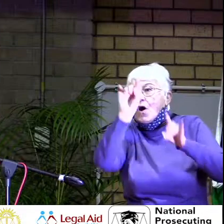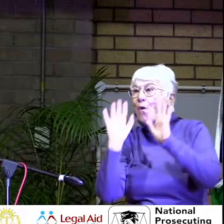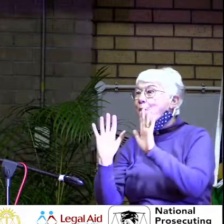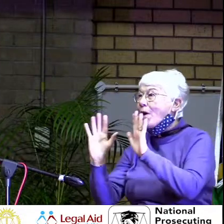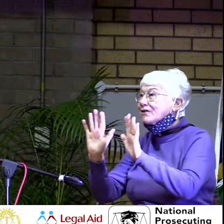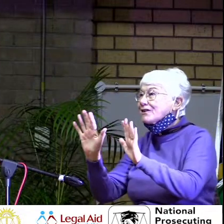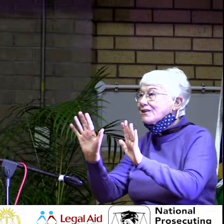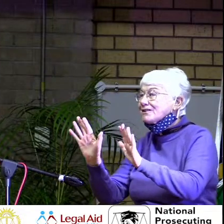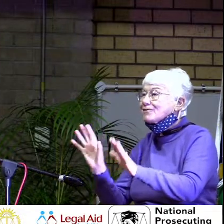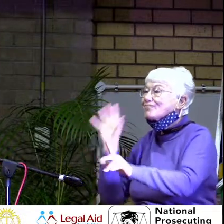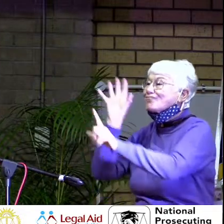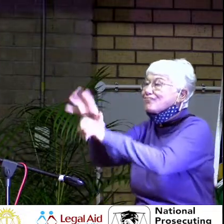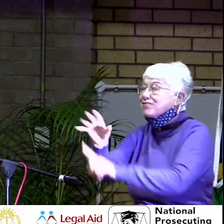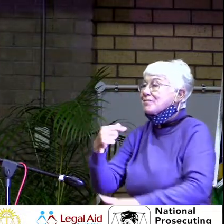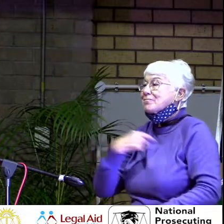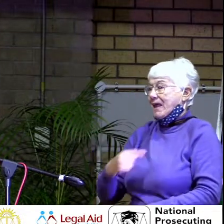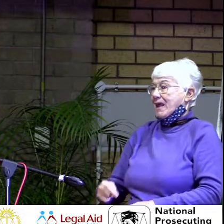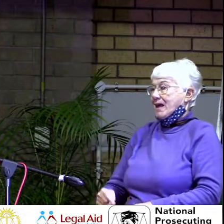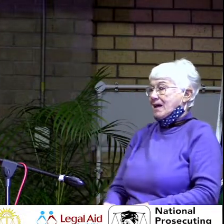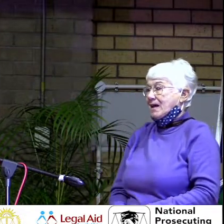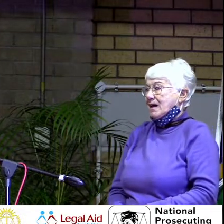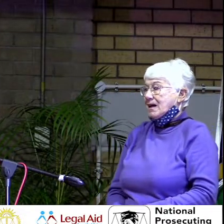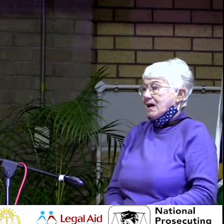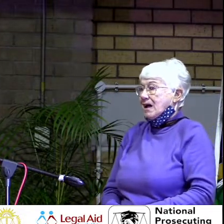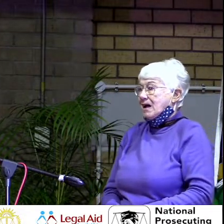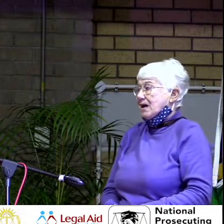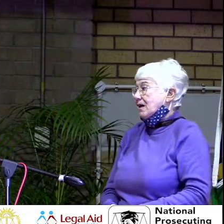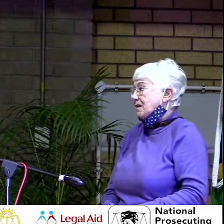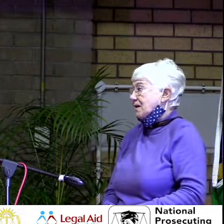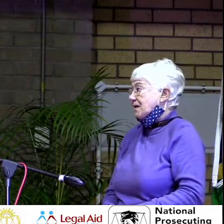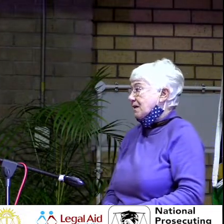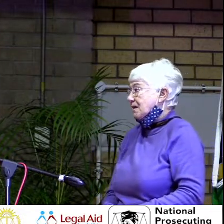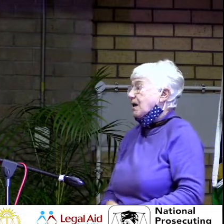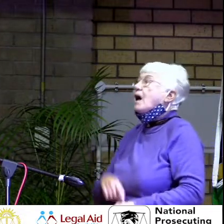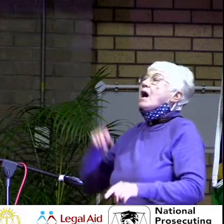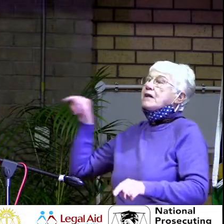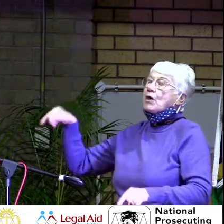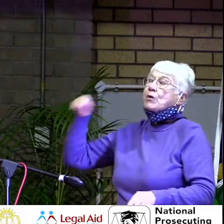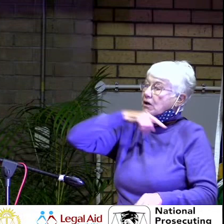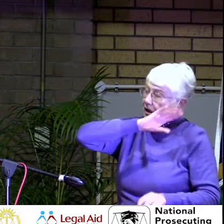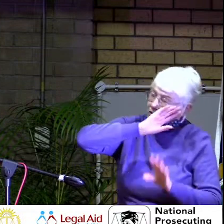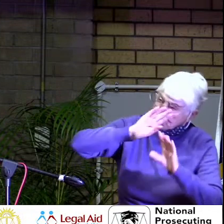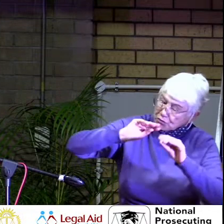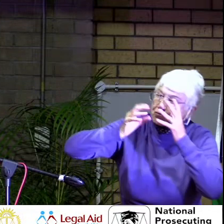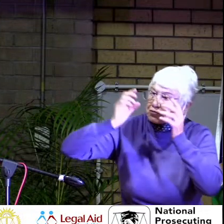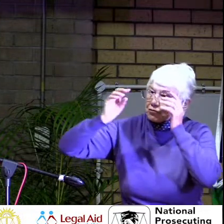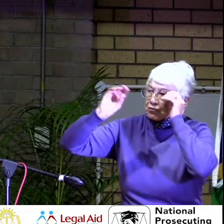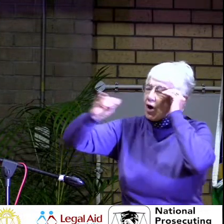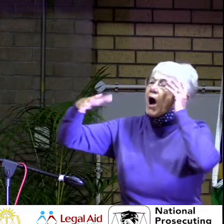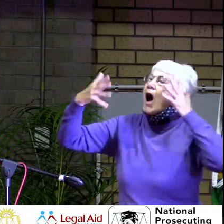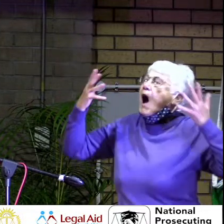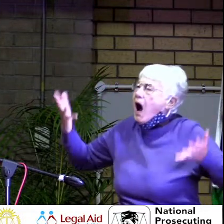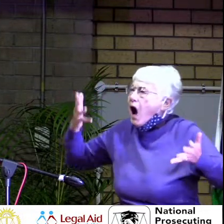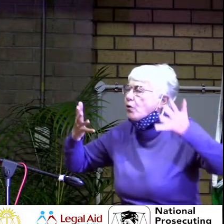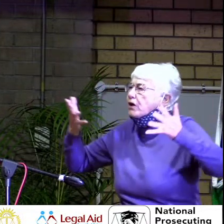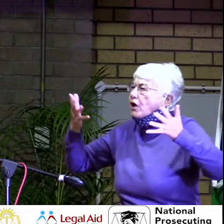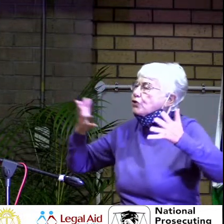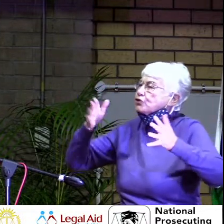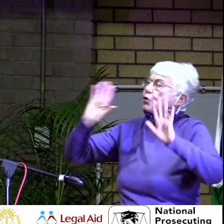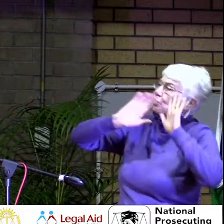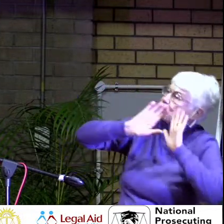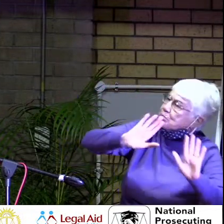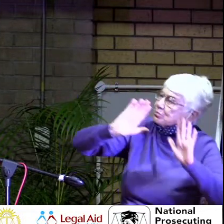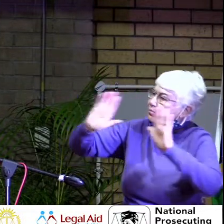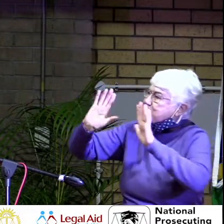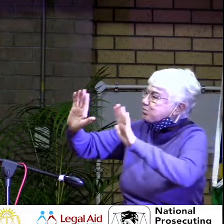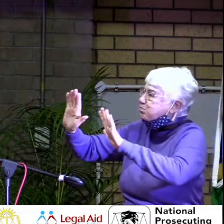So the minister, the DM, will be talking to you what government is going to do. We've asked Mr. Isaacs here that he will